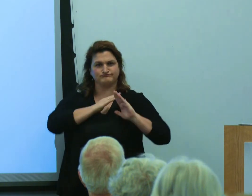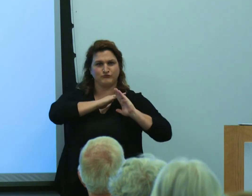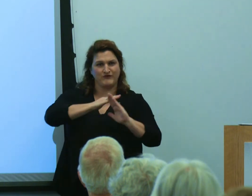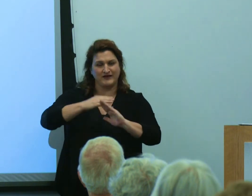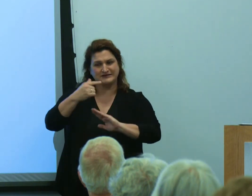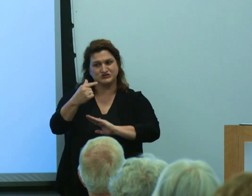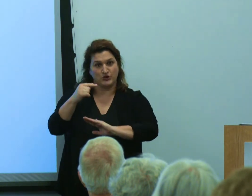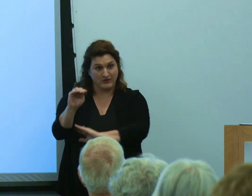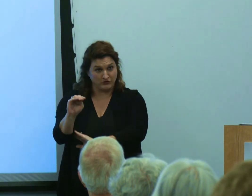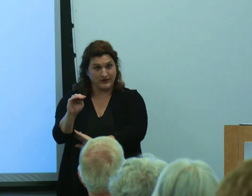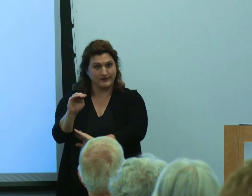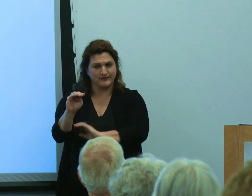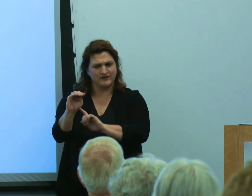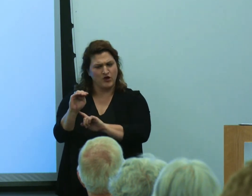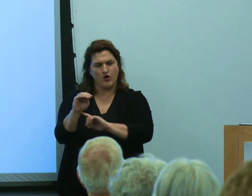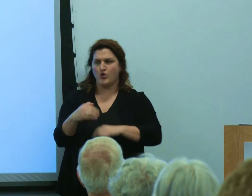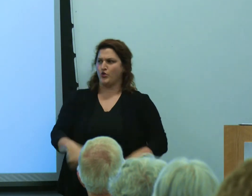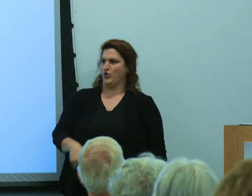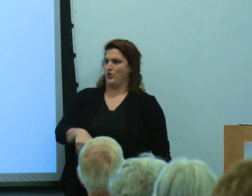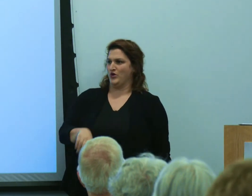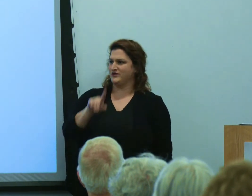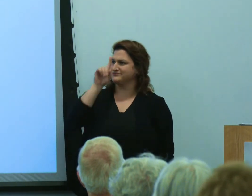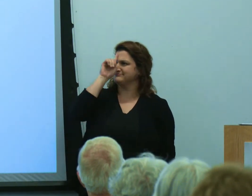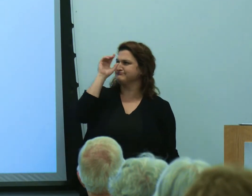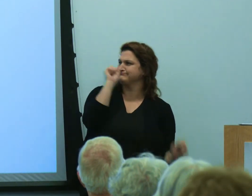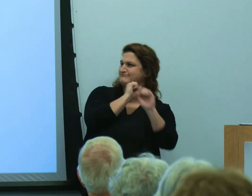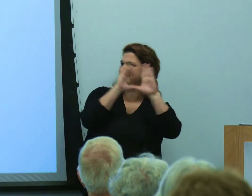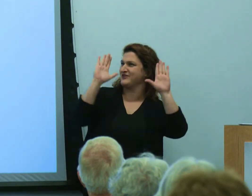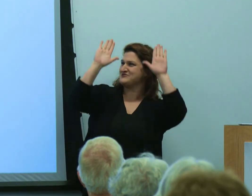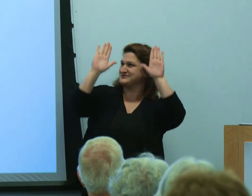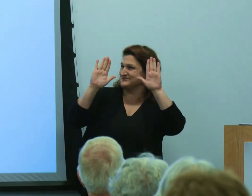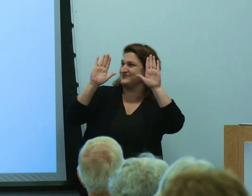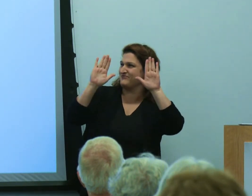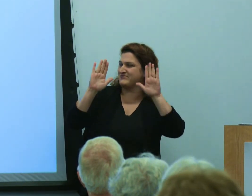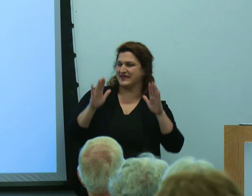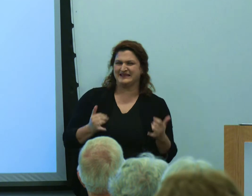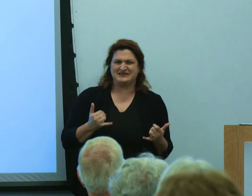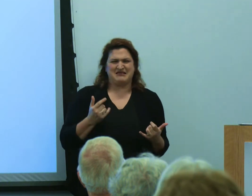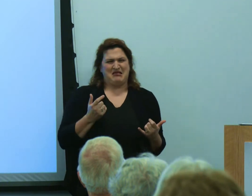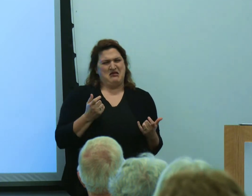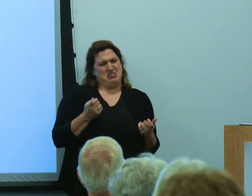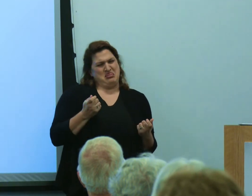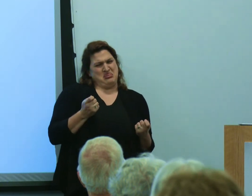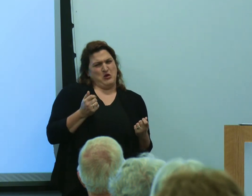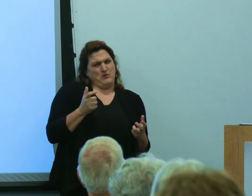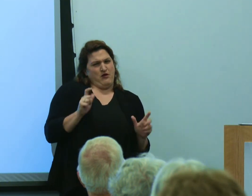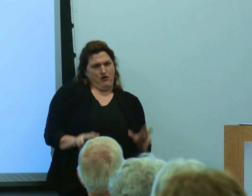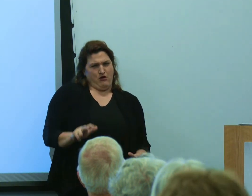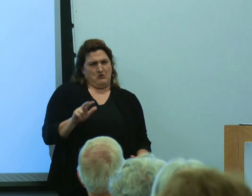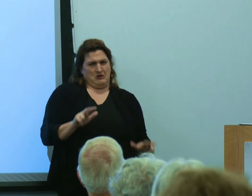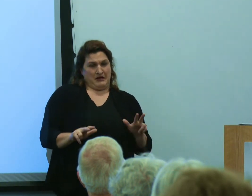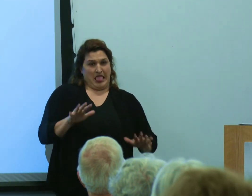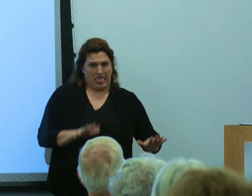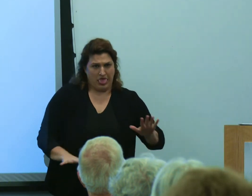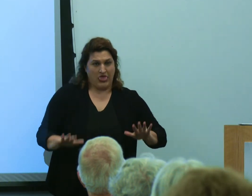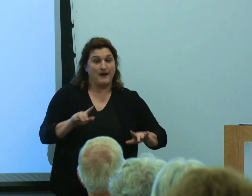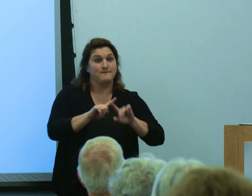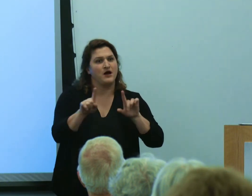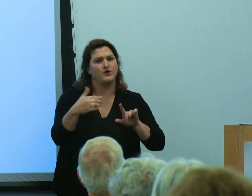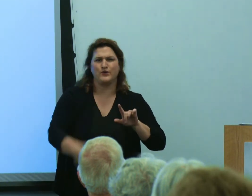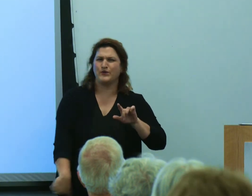provision, that seemed wonderful. Now, you know, it's a little awkward, a little weird, but so